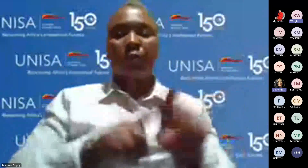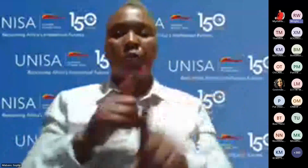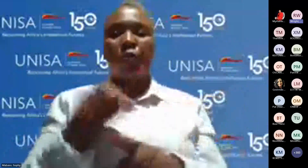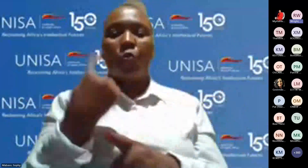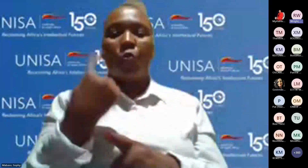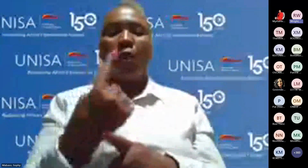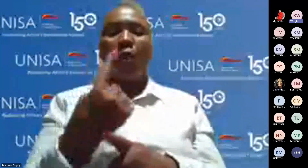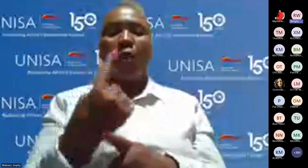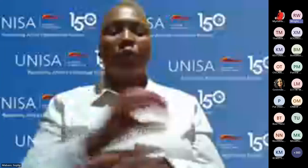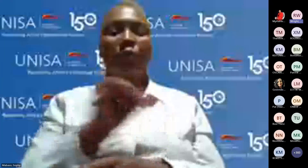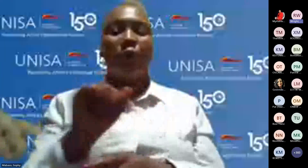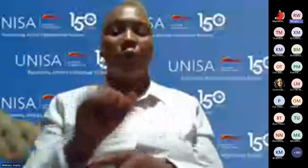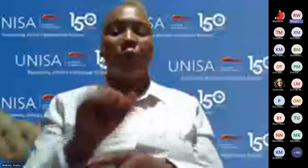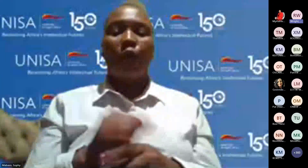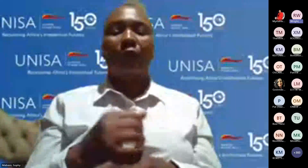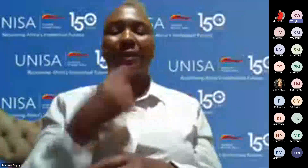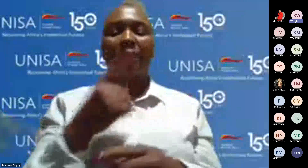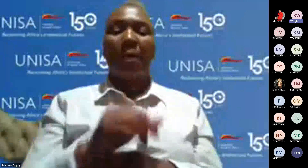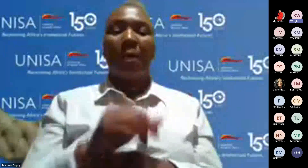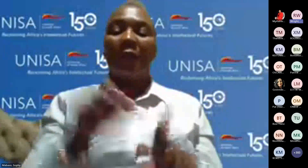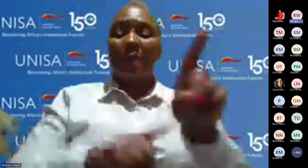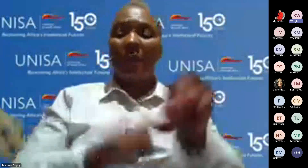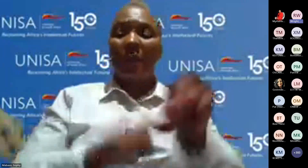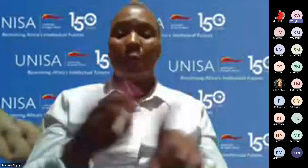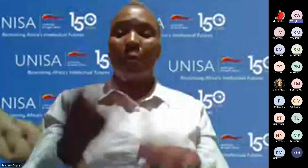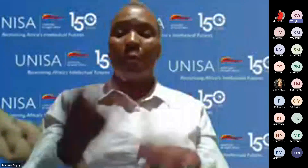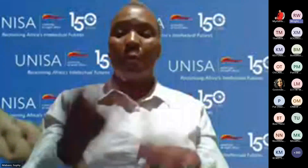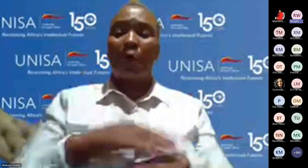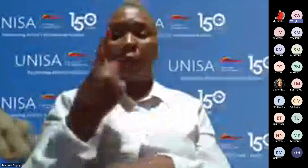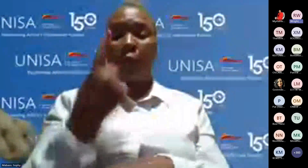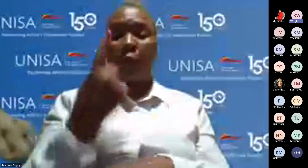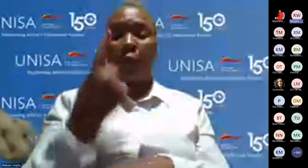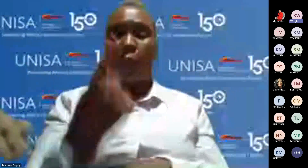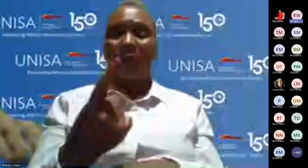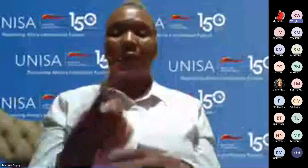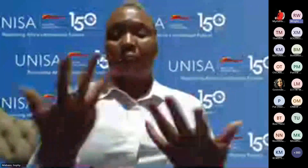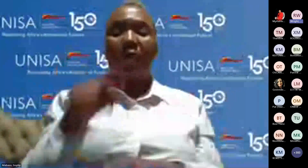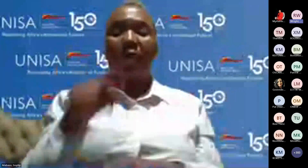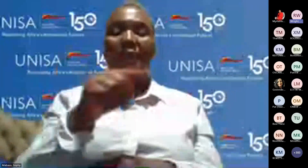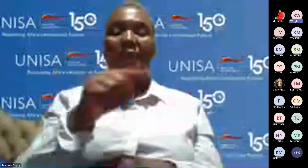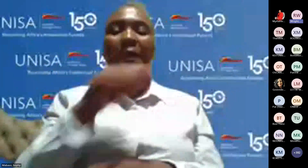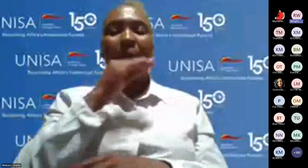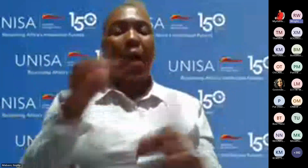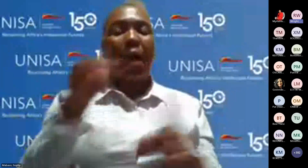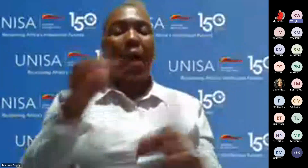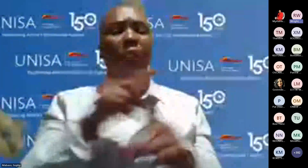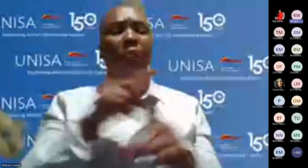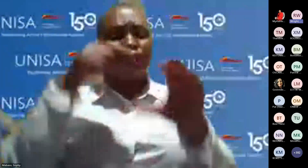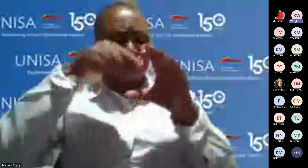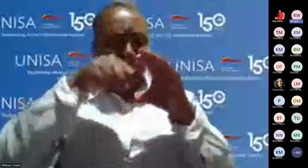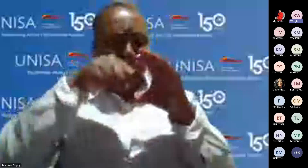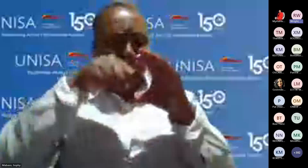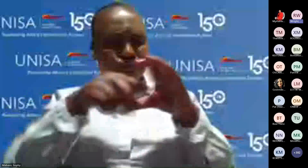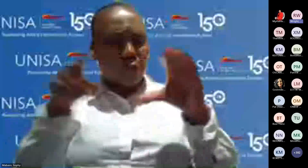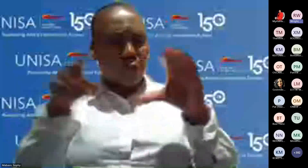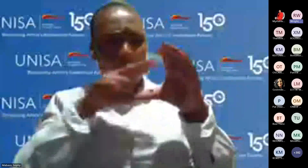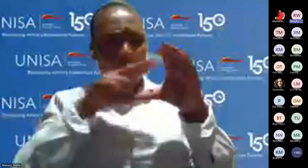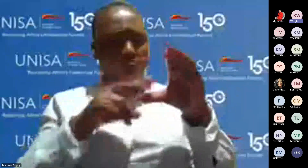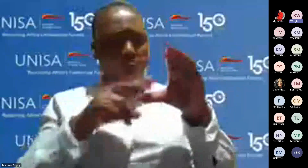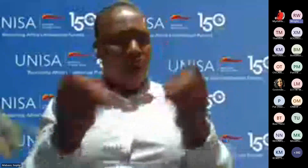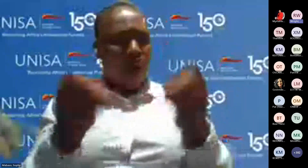comes through, but if you start missing more than one, that's usually when they look a bit deeper into how much time were you